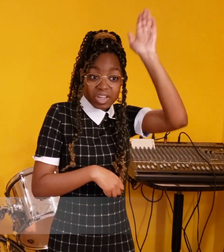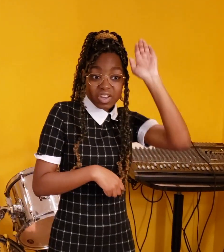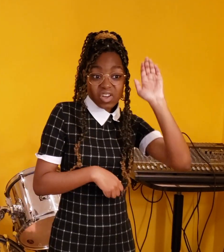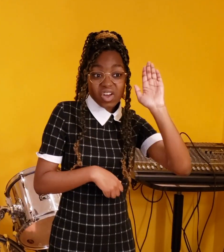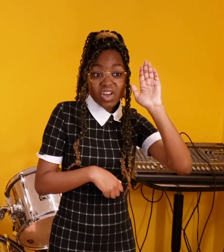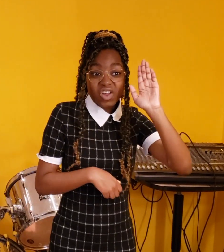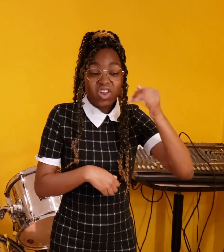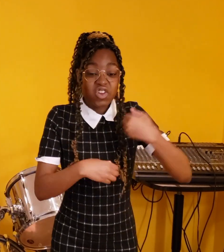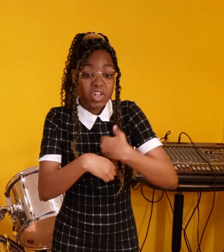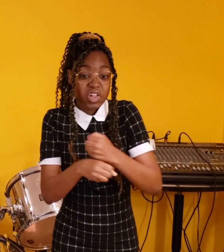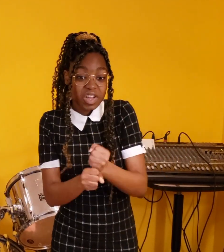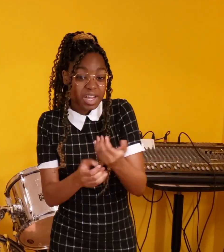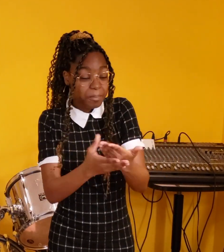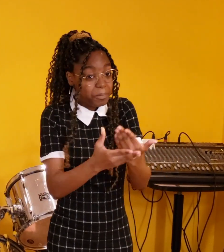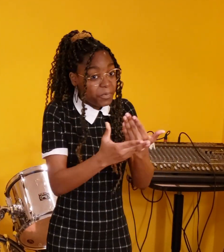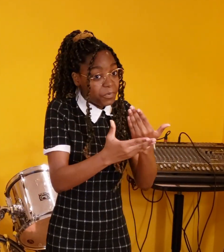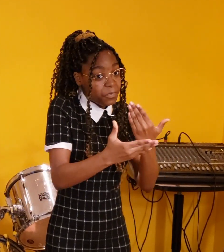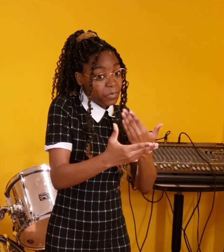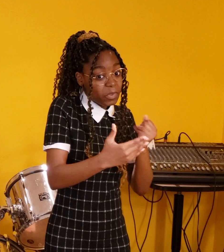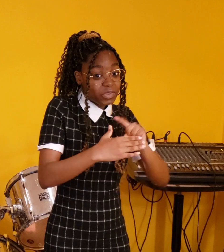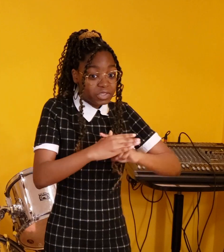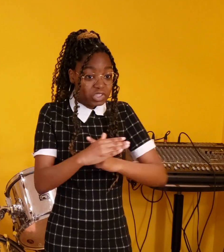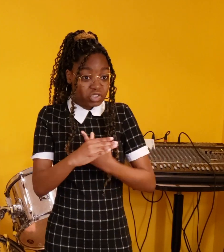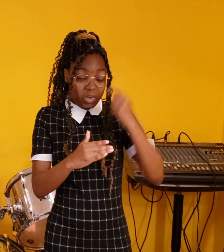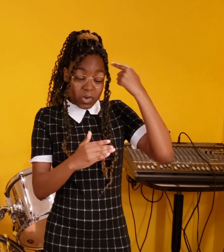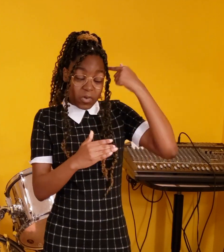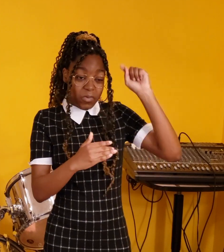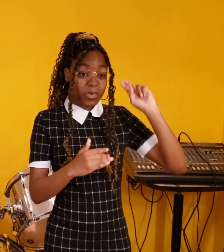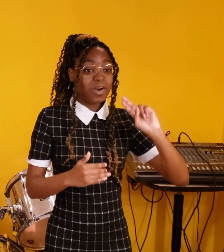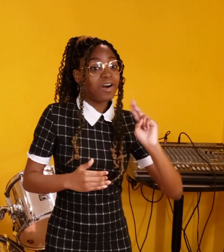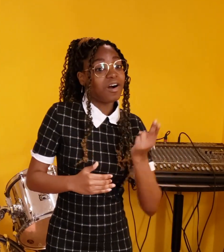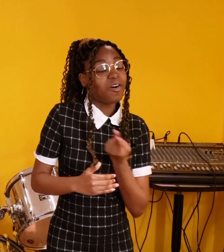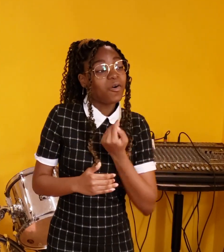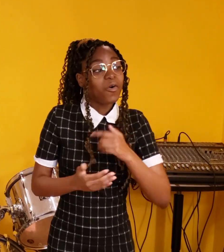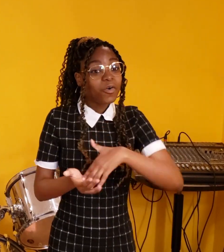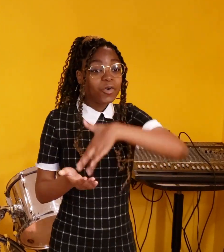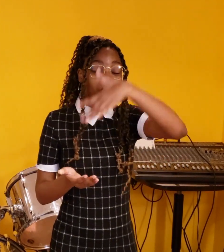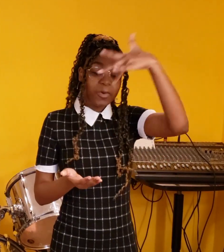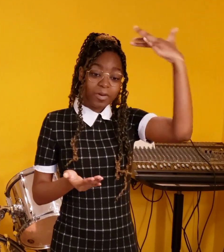glory. So God has revealed a few things that was hidden